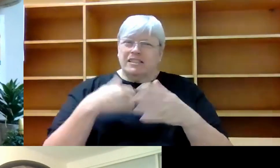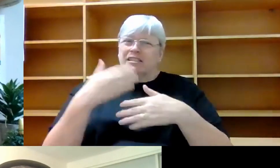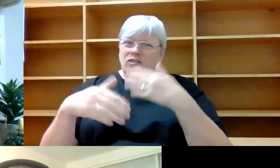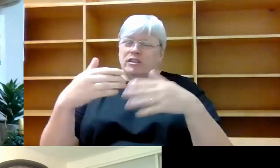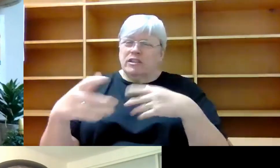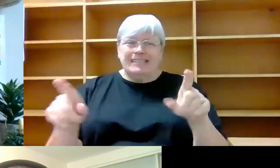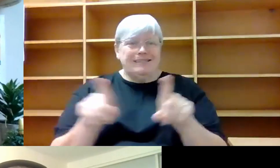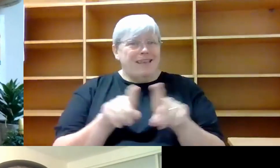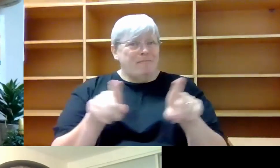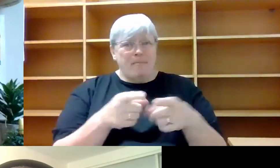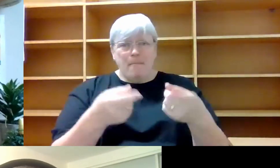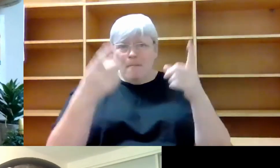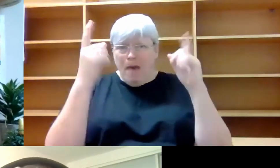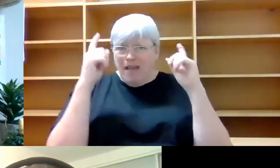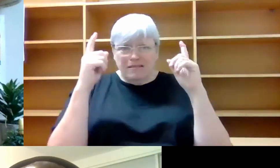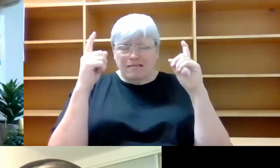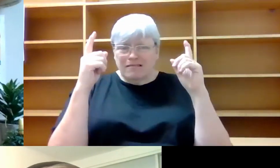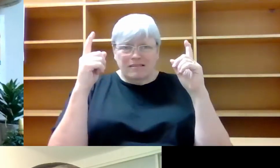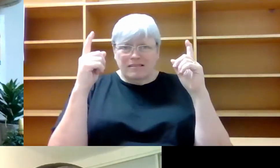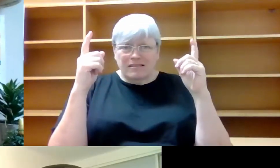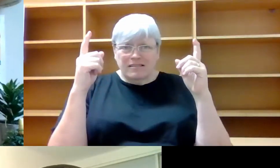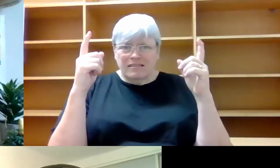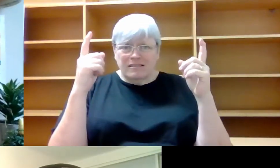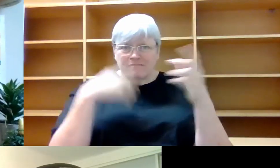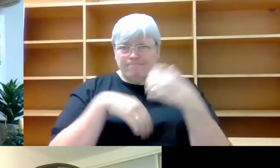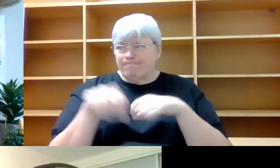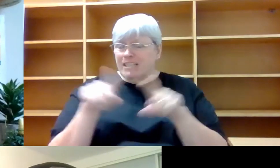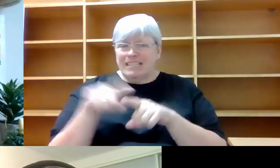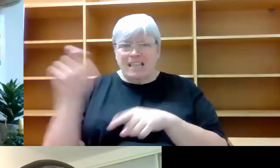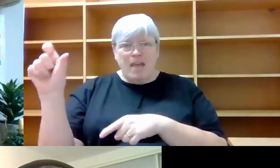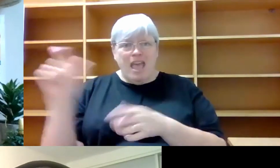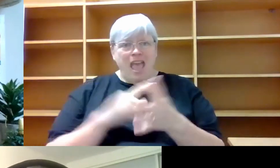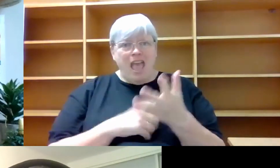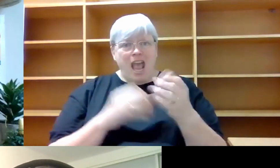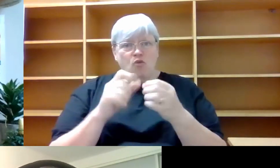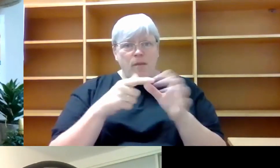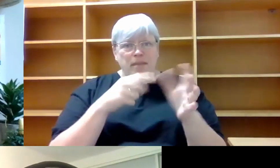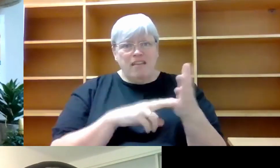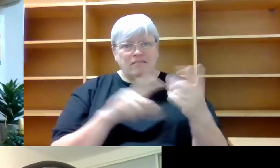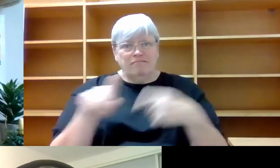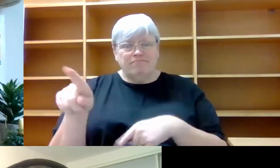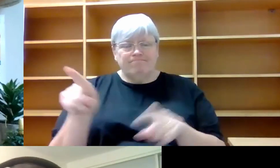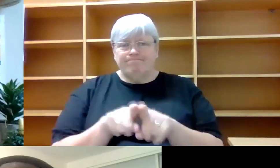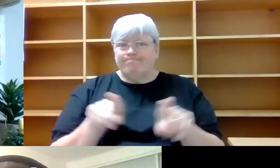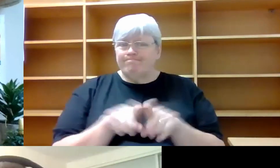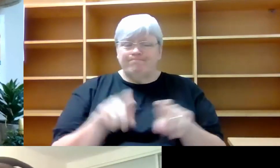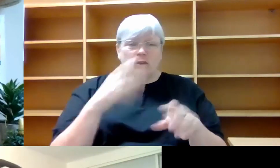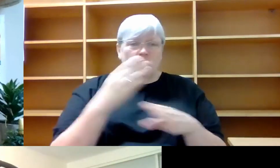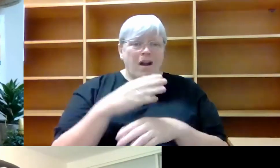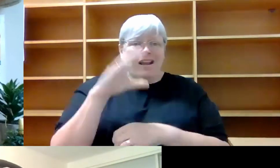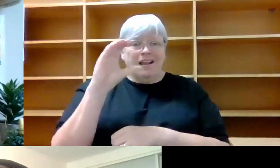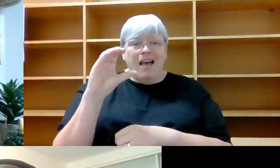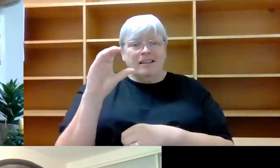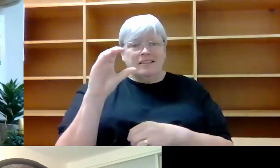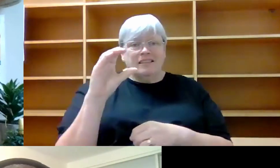masters as what owned the plantations in the Caribbean. So the white working class, in some aspects in